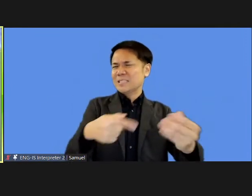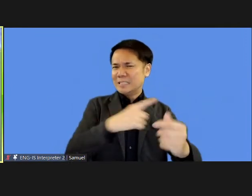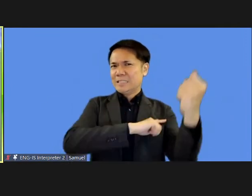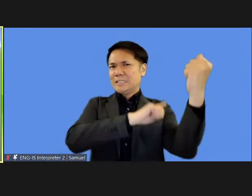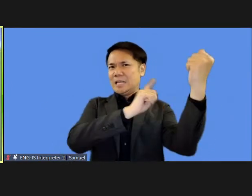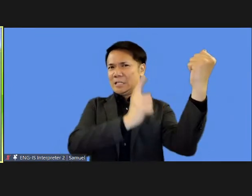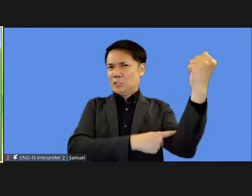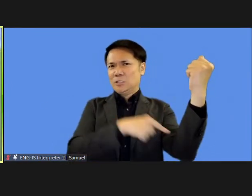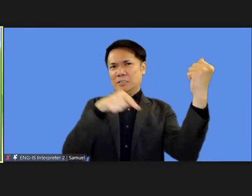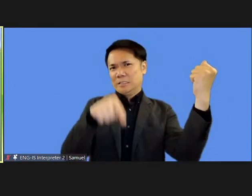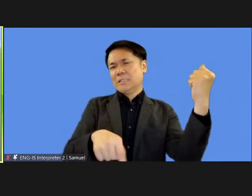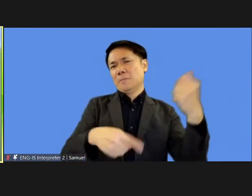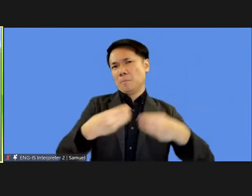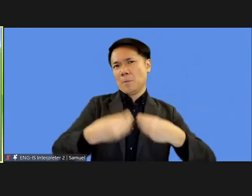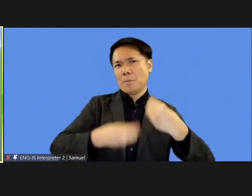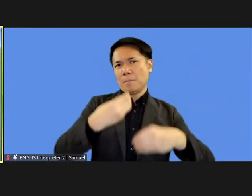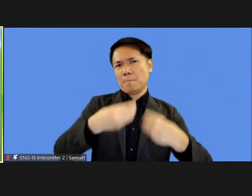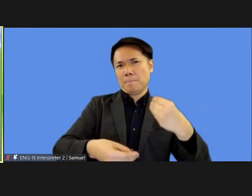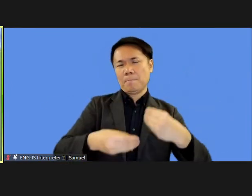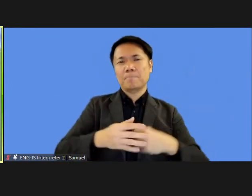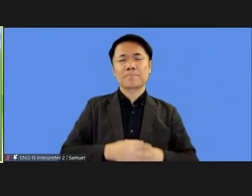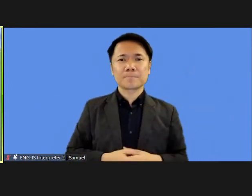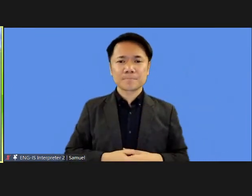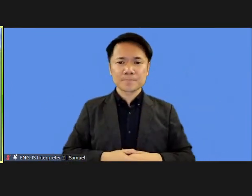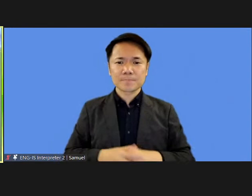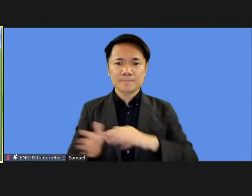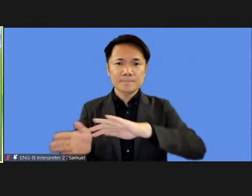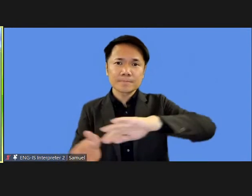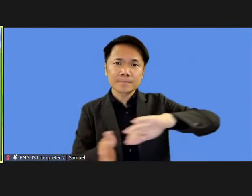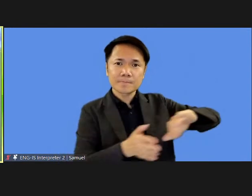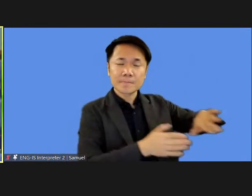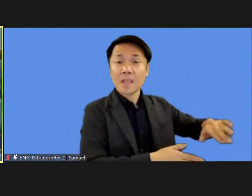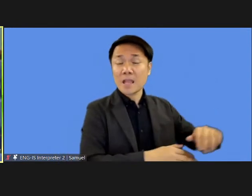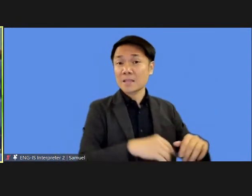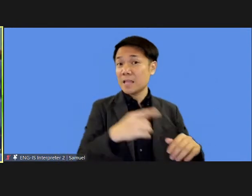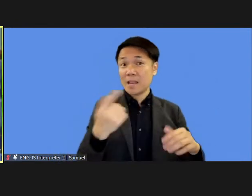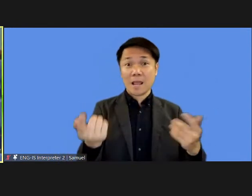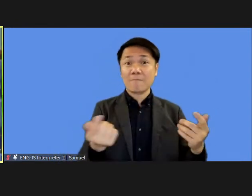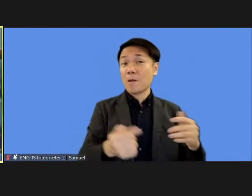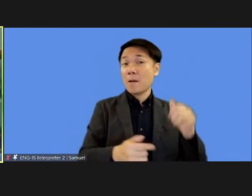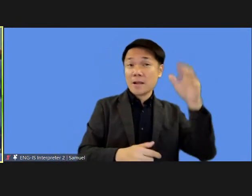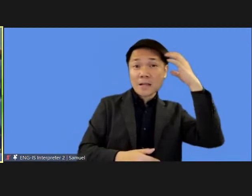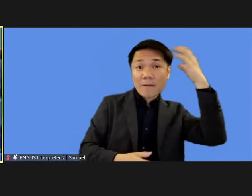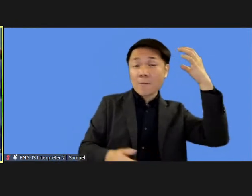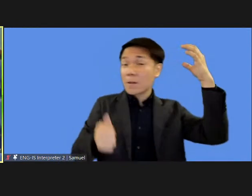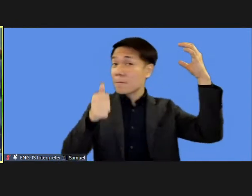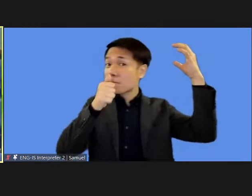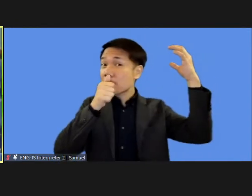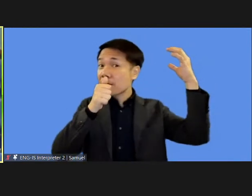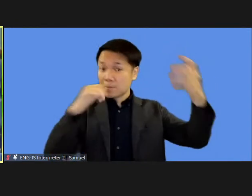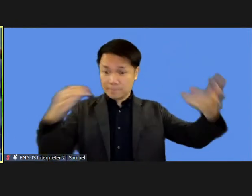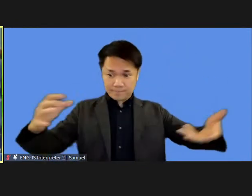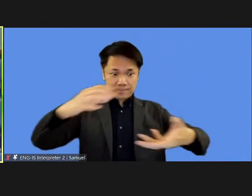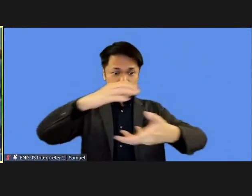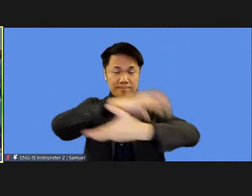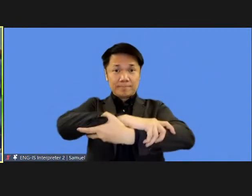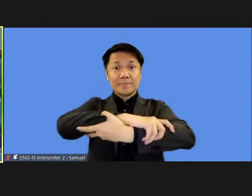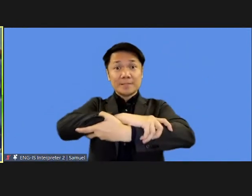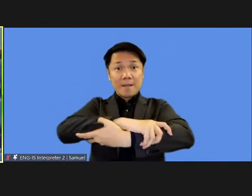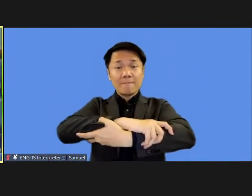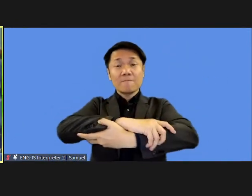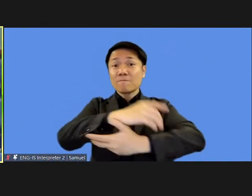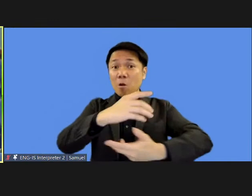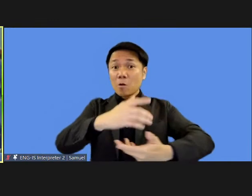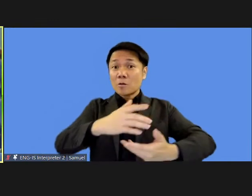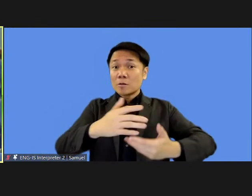deficit. Then there was the issue of just energy transition partnerships, like the one that has been announced by South Africa, and the need for